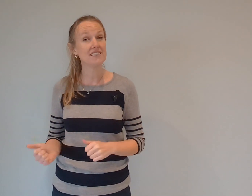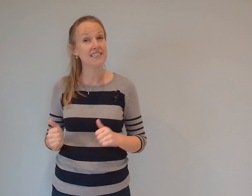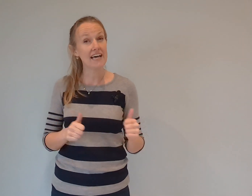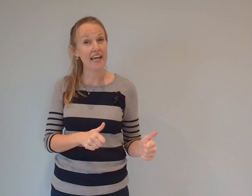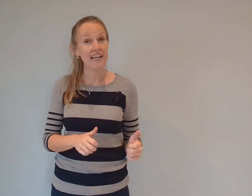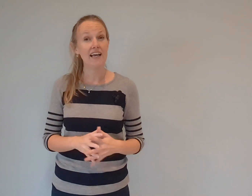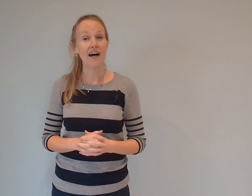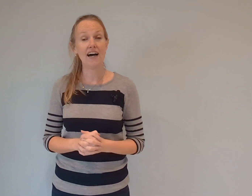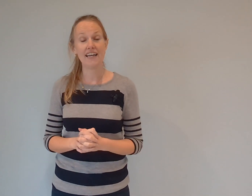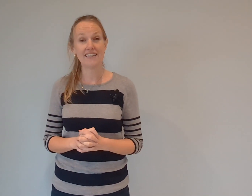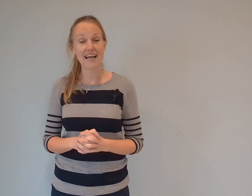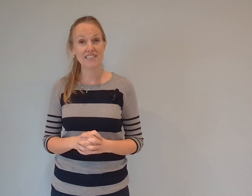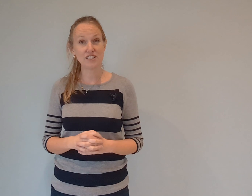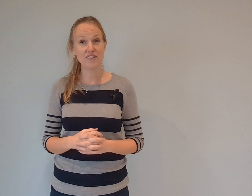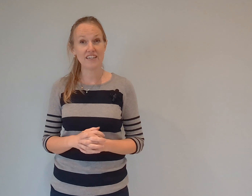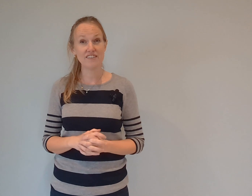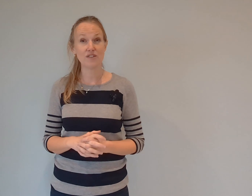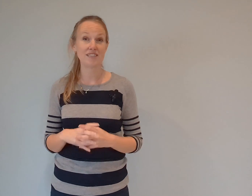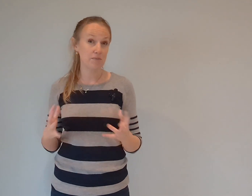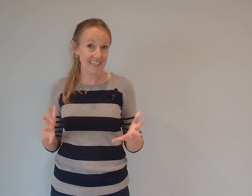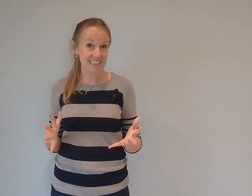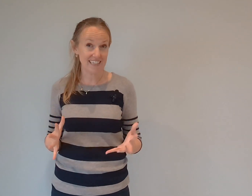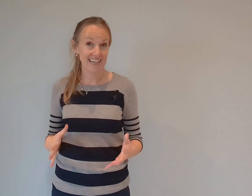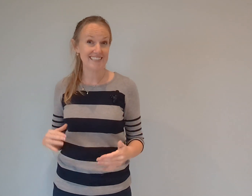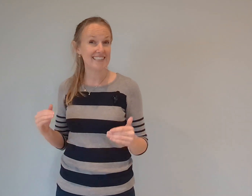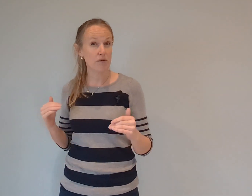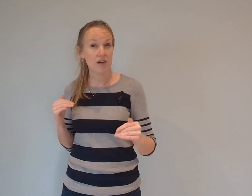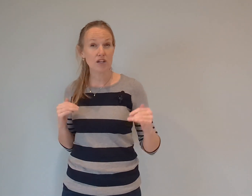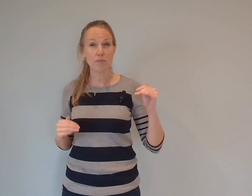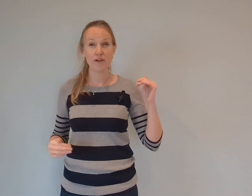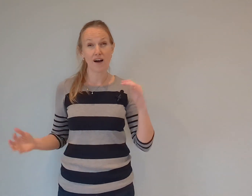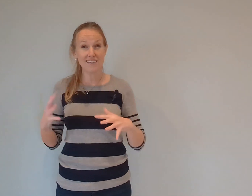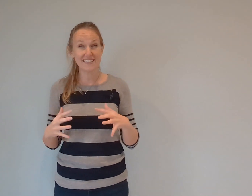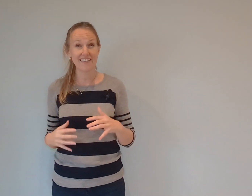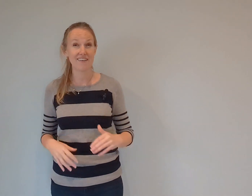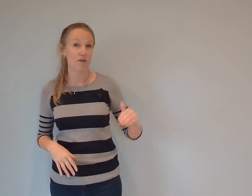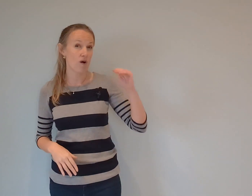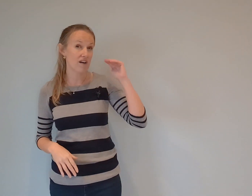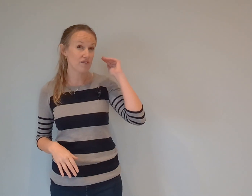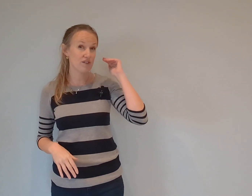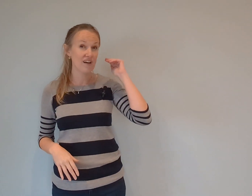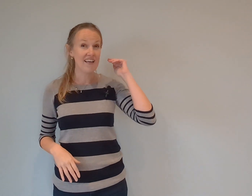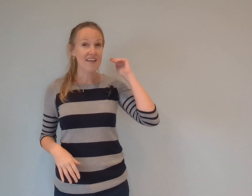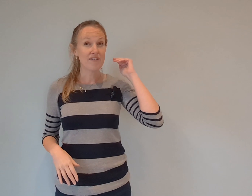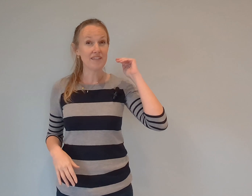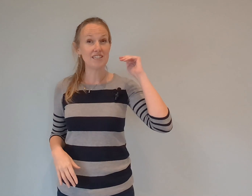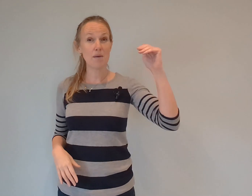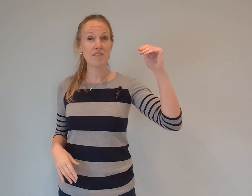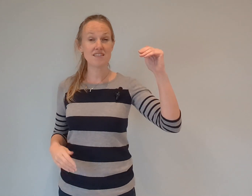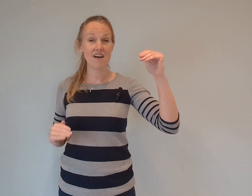did that in the last 2 videos, or explain each sign. Today we are going to put it all together and walk through from the top of the